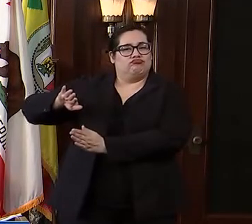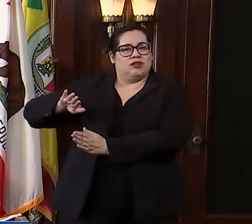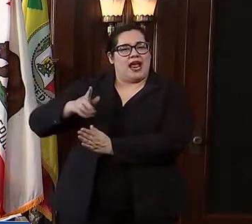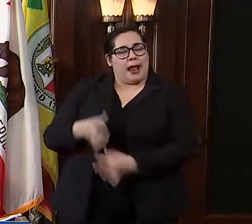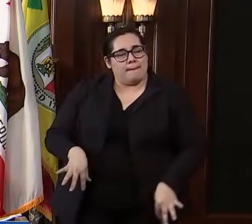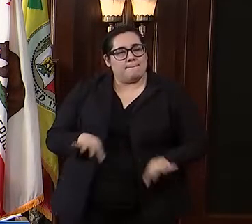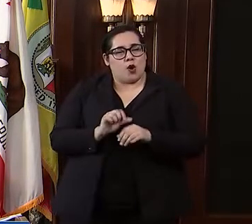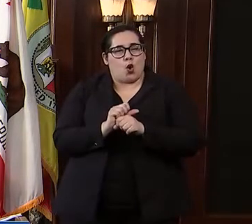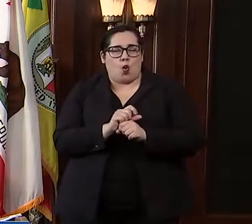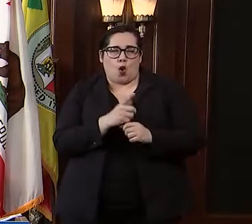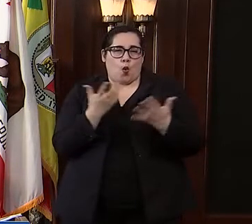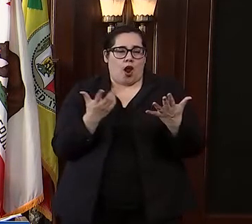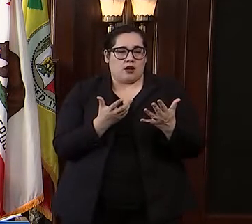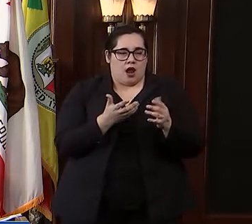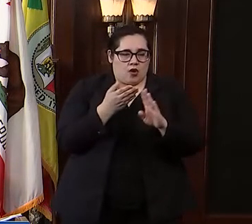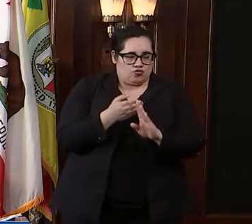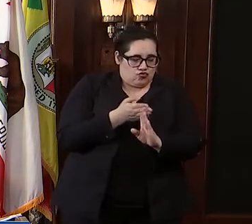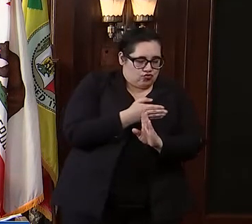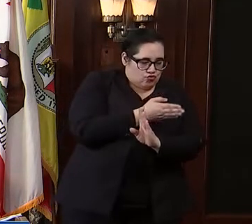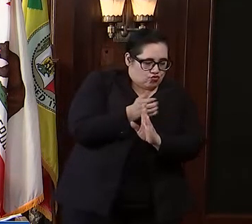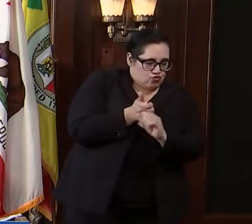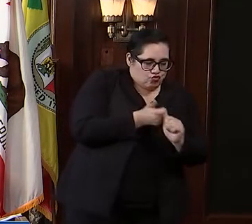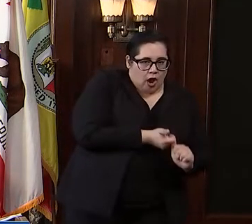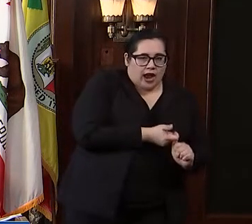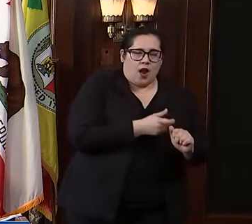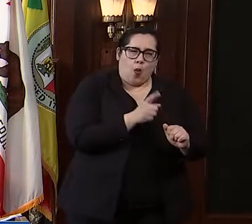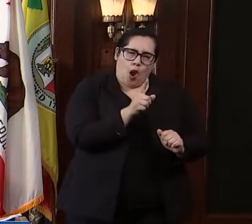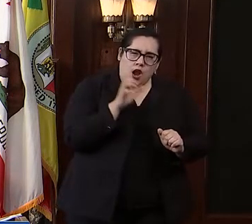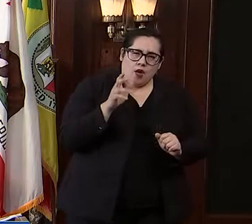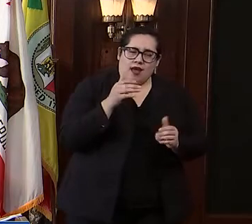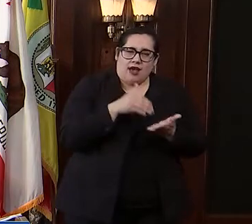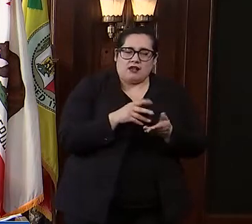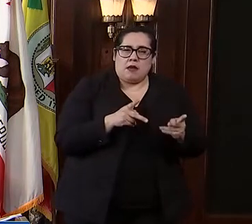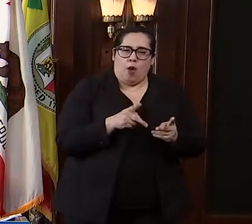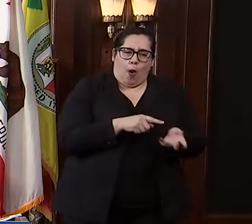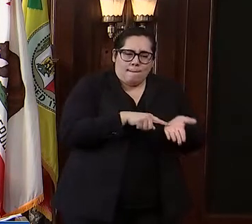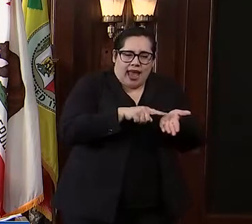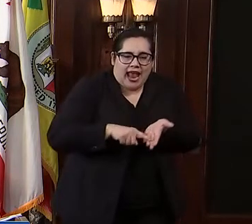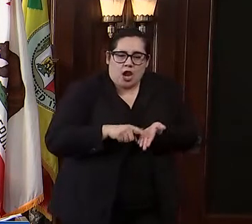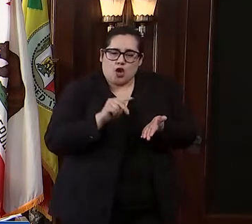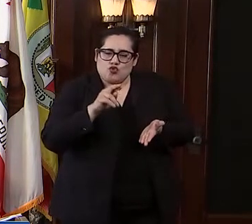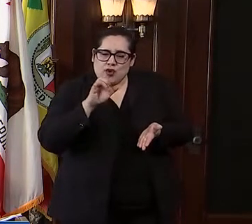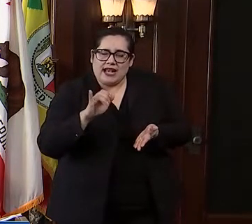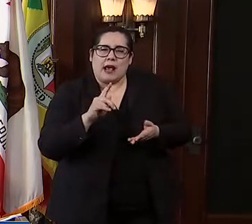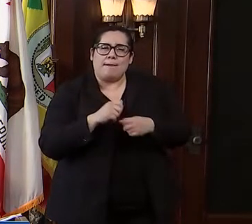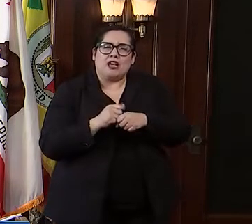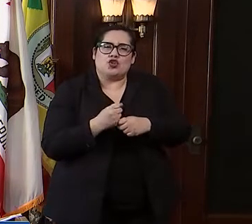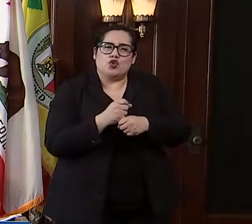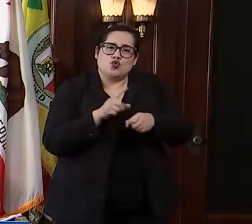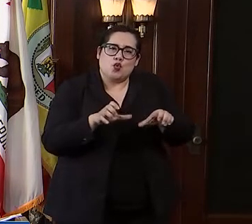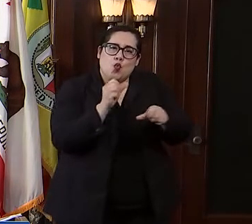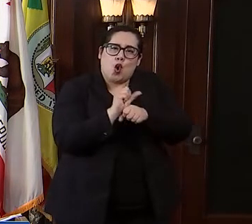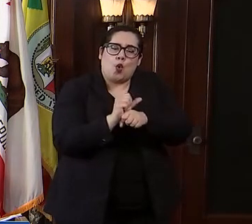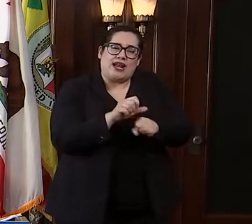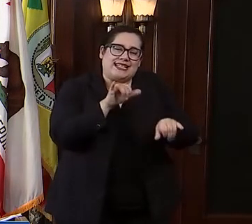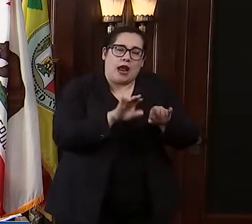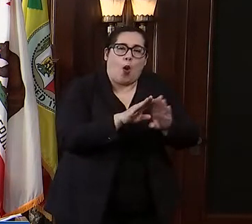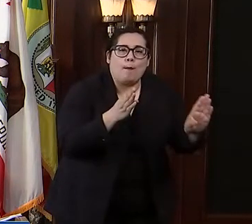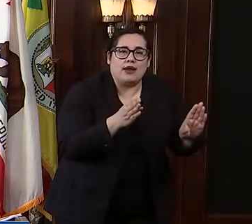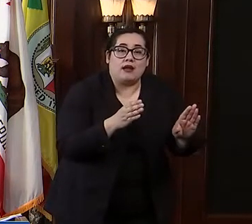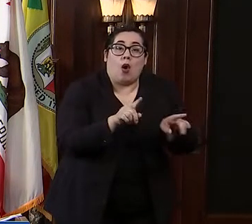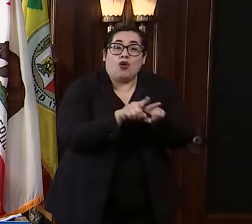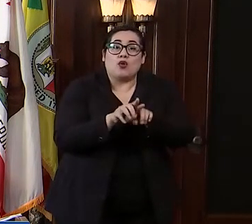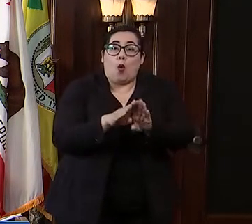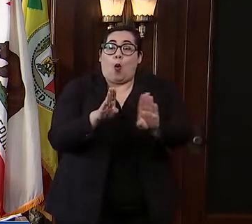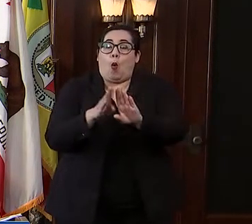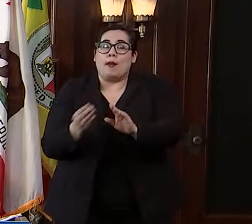work of tracking and tracing, getting 100,000 to 300,000 Americans paid to do that work so we can stay open and open more. Let's get to work